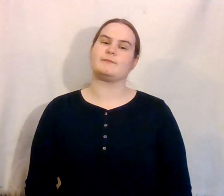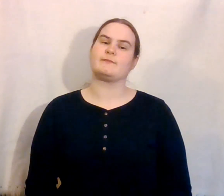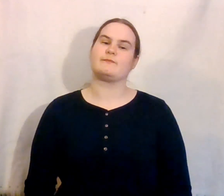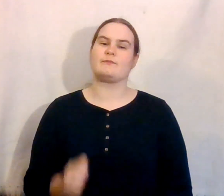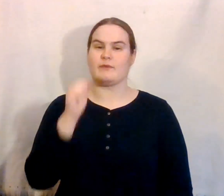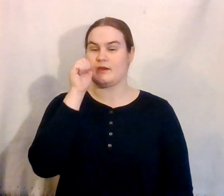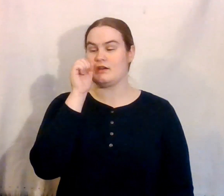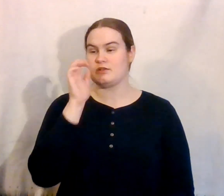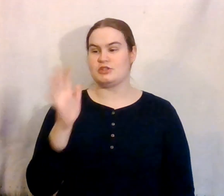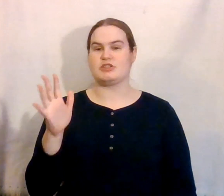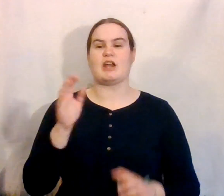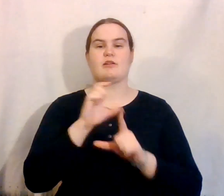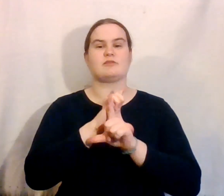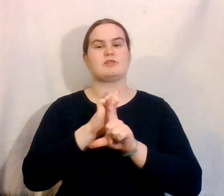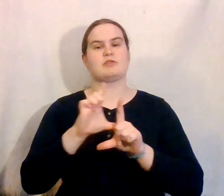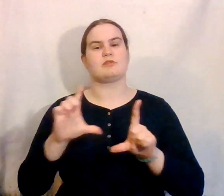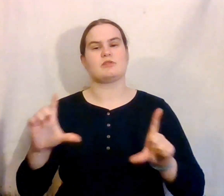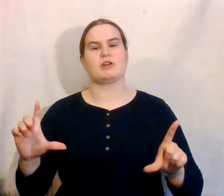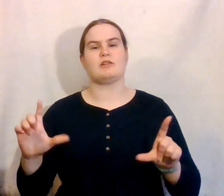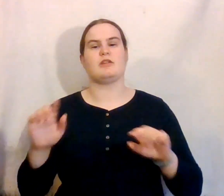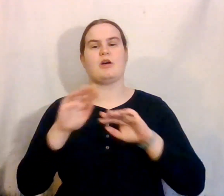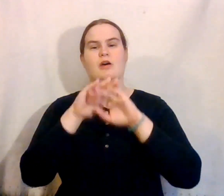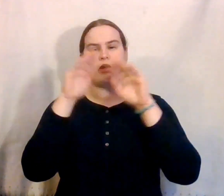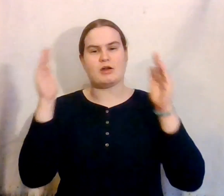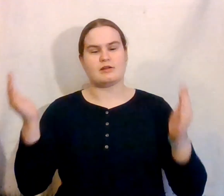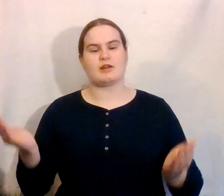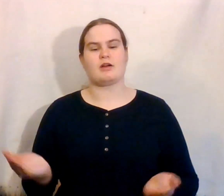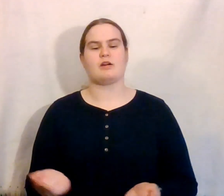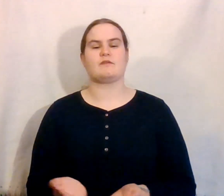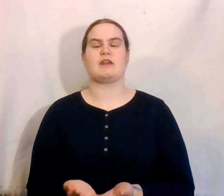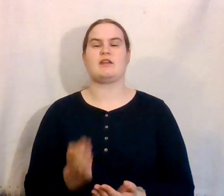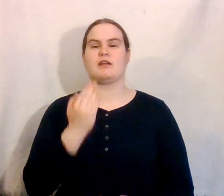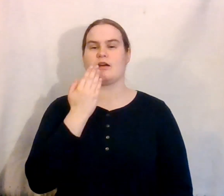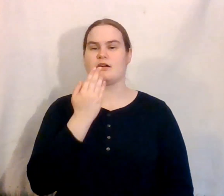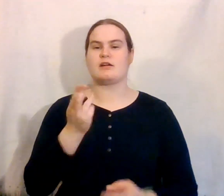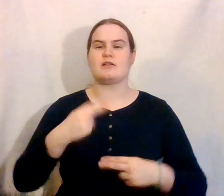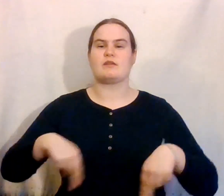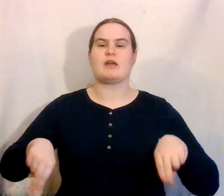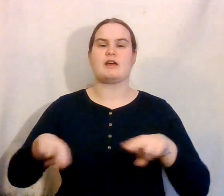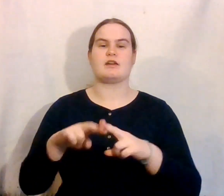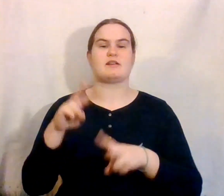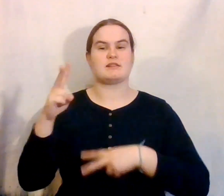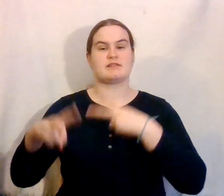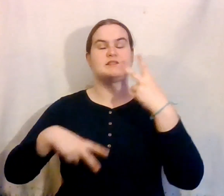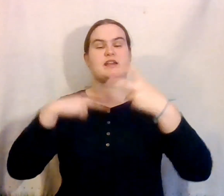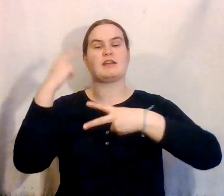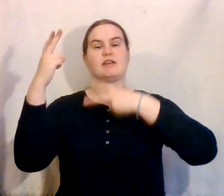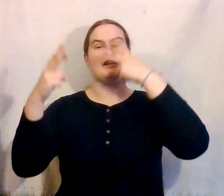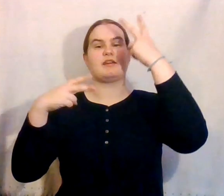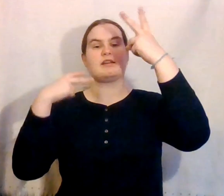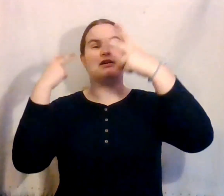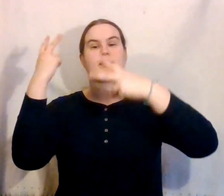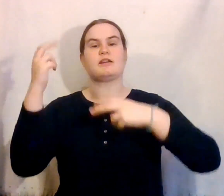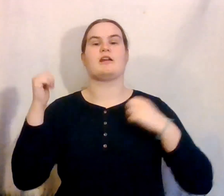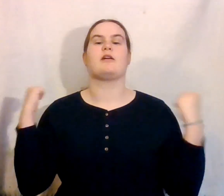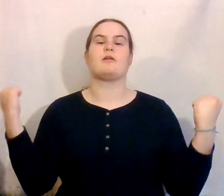wor Shout to the Lord all the Earth let us see